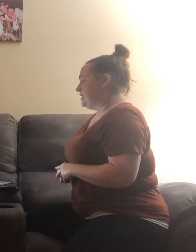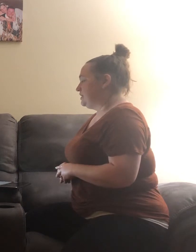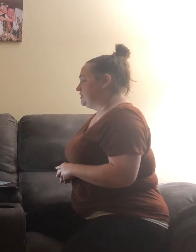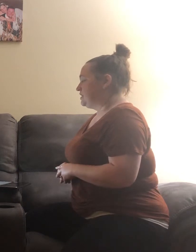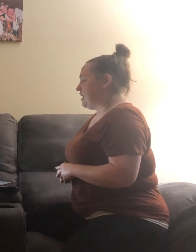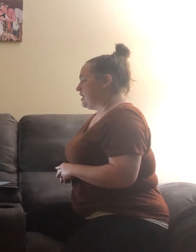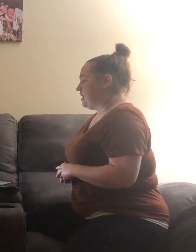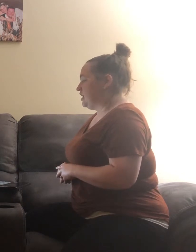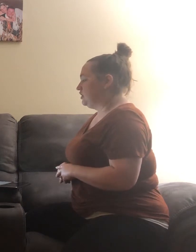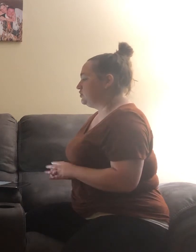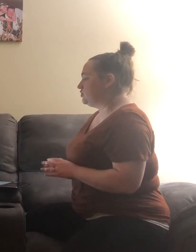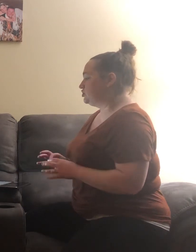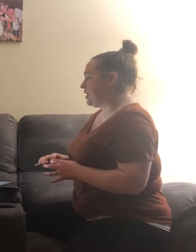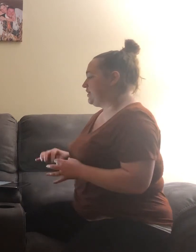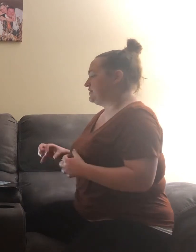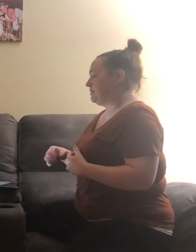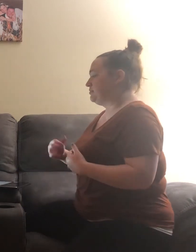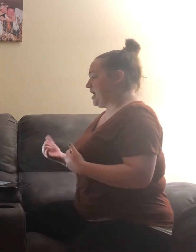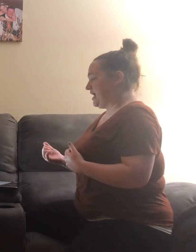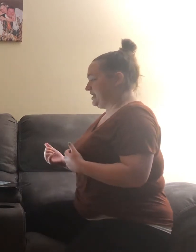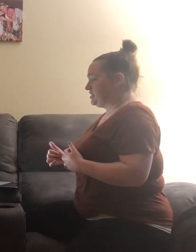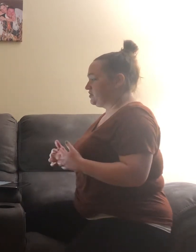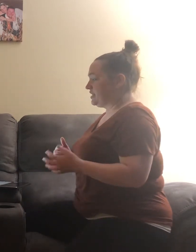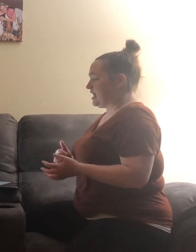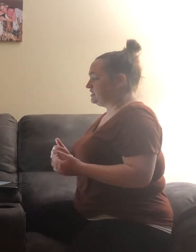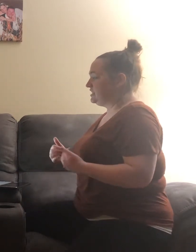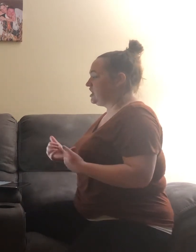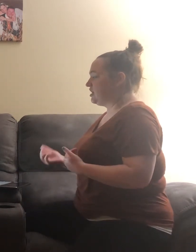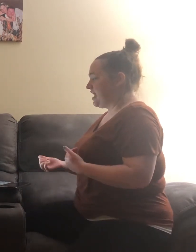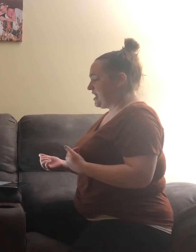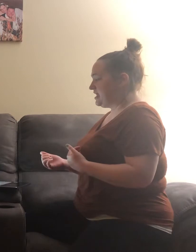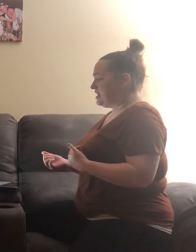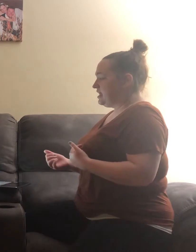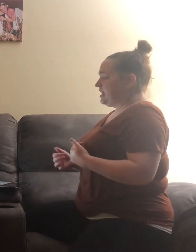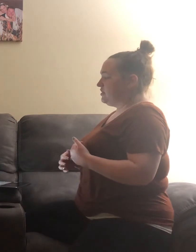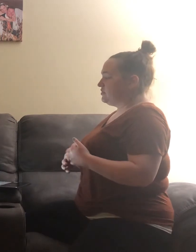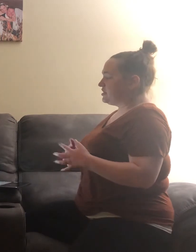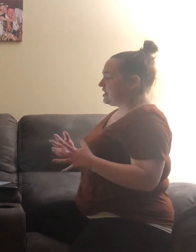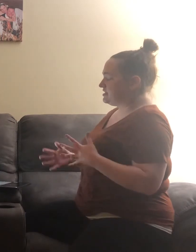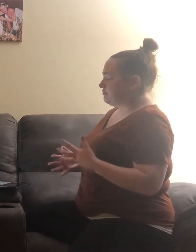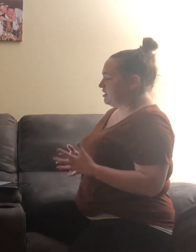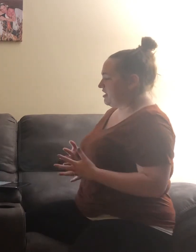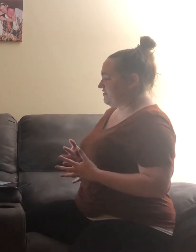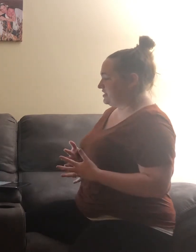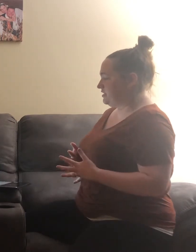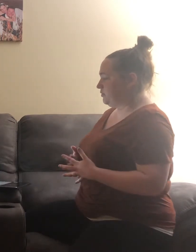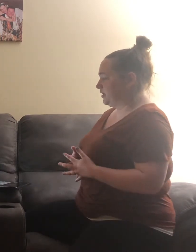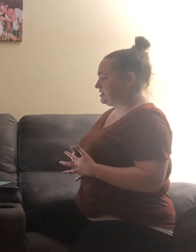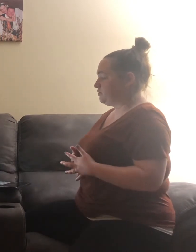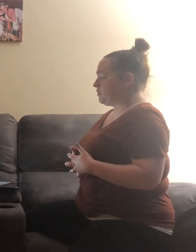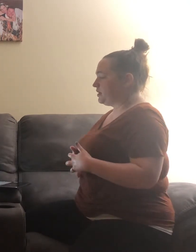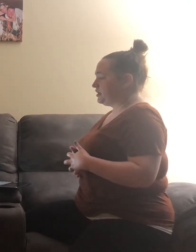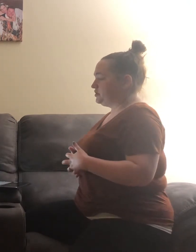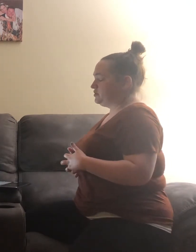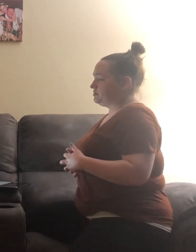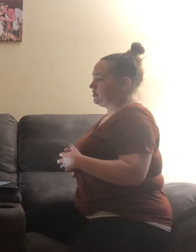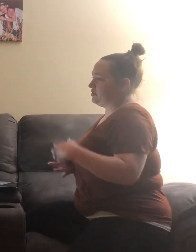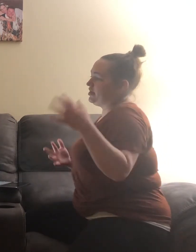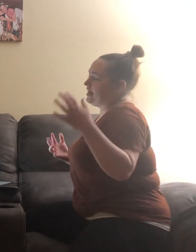and a leukotriene receptor agonist, or an LTRA. And those are kind of some long fancy words, and what we're going to do is we're going to create an